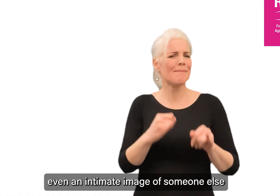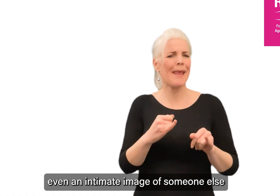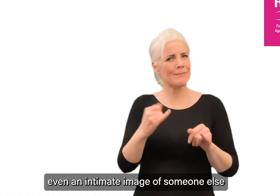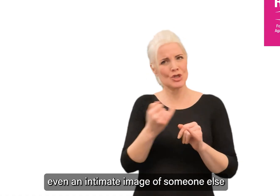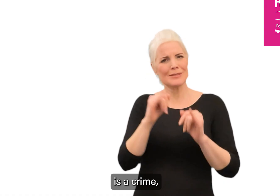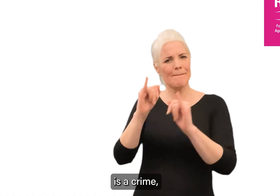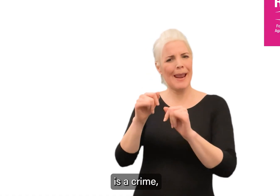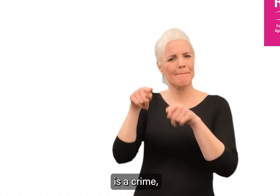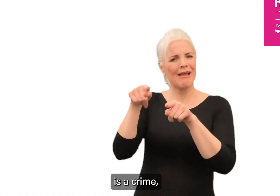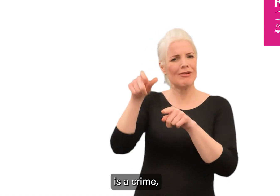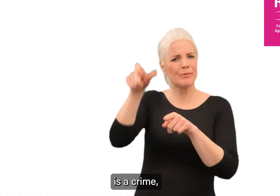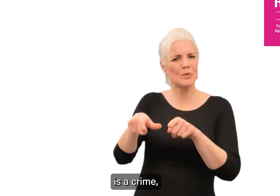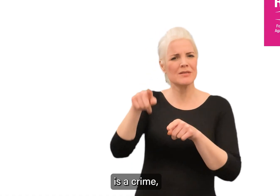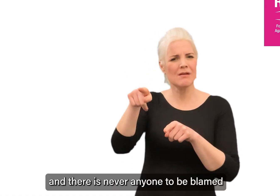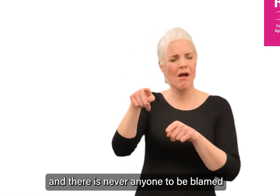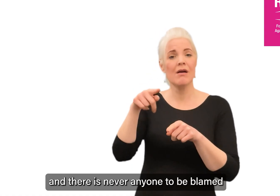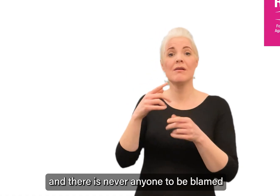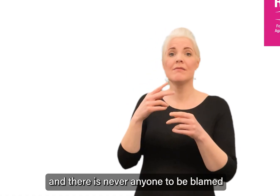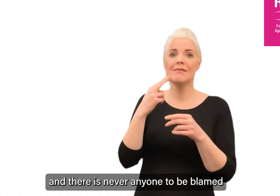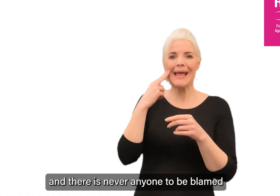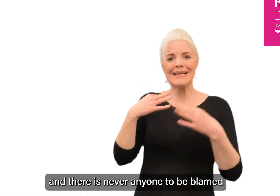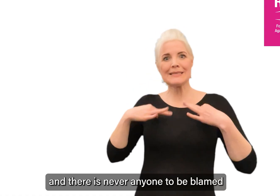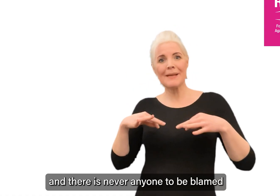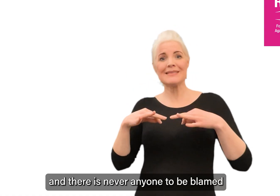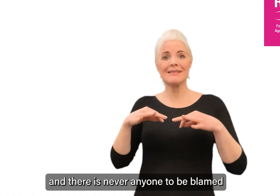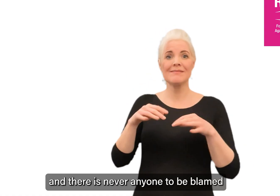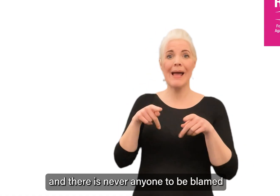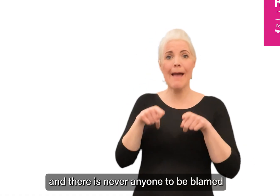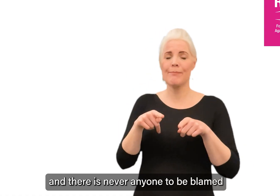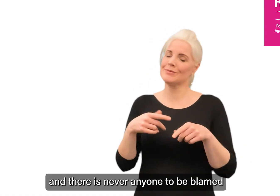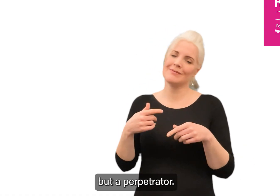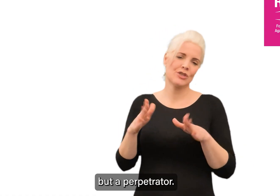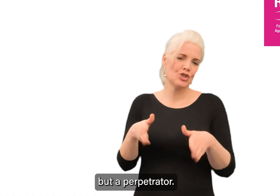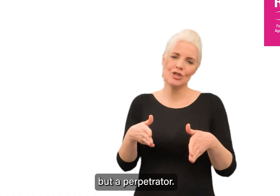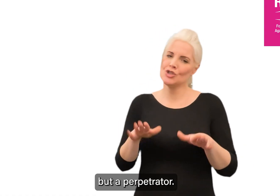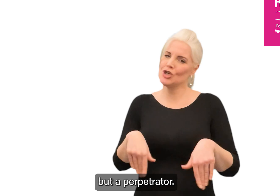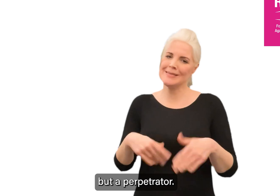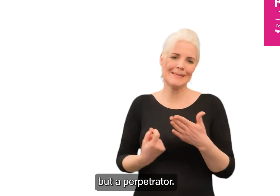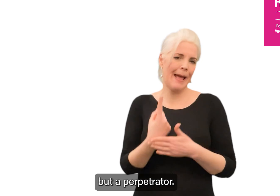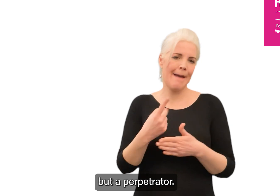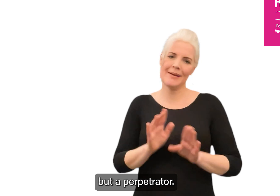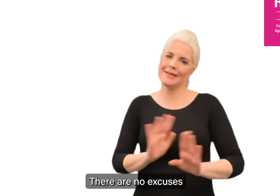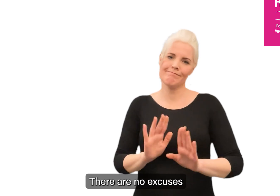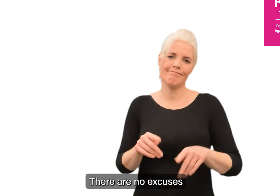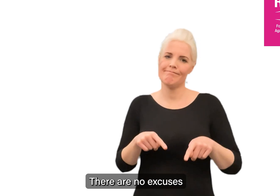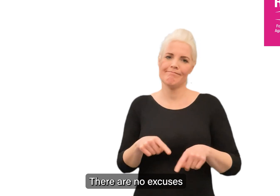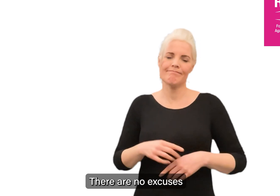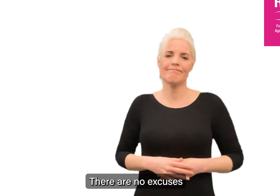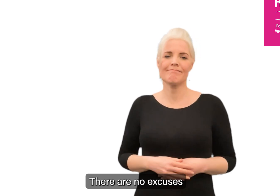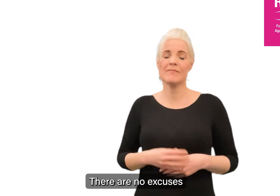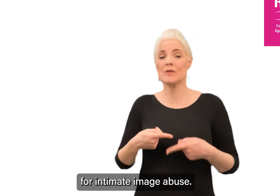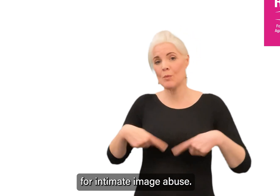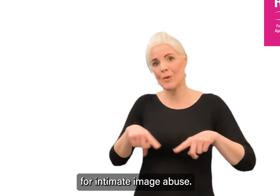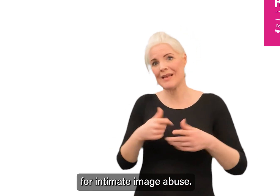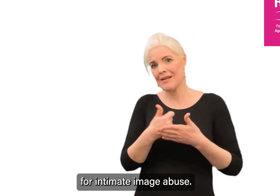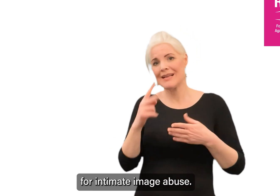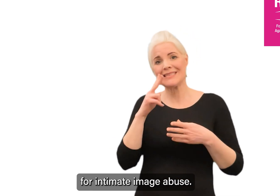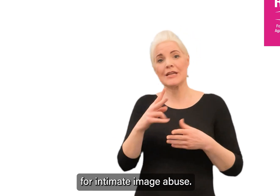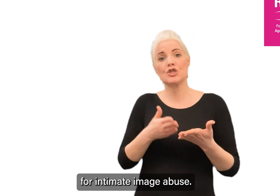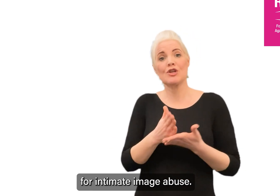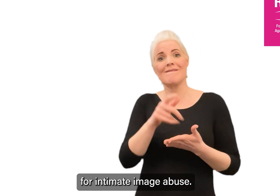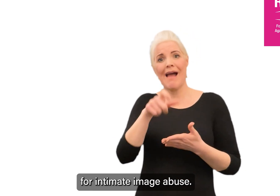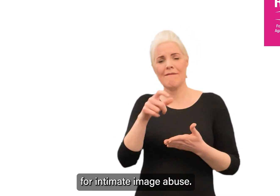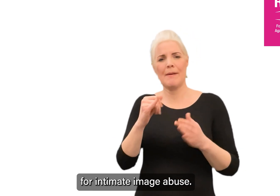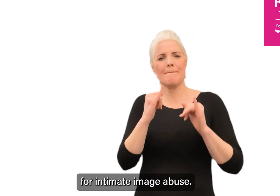of someone else is a crime. And there is never anyone to be blamed but a perpetrator. There's no excuses for intimate